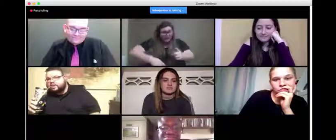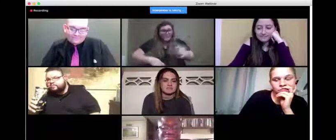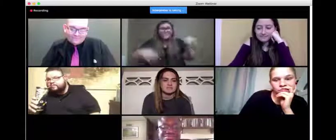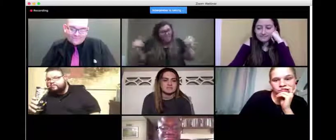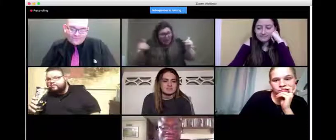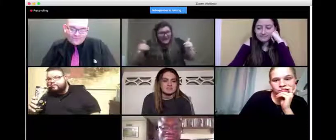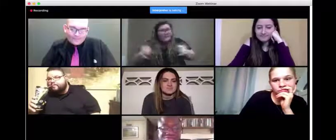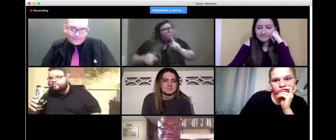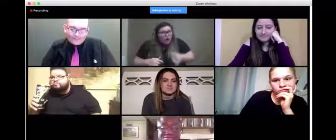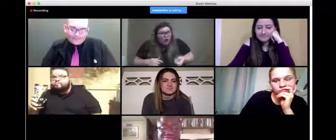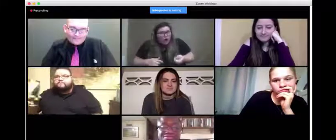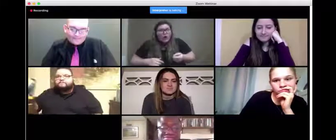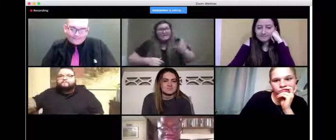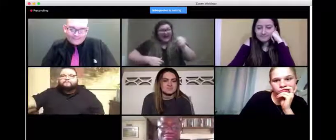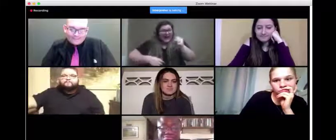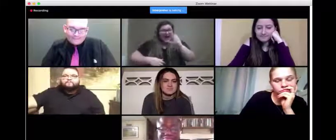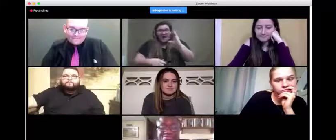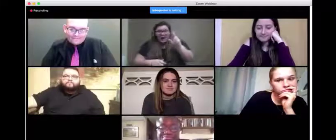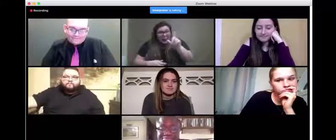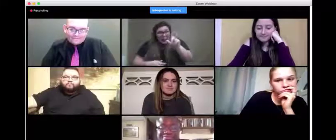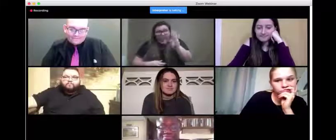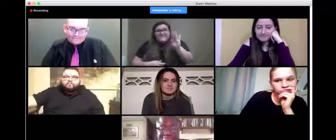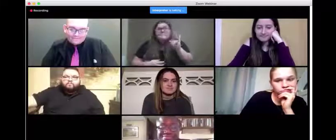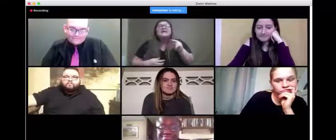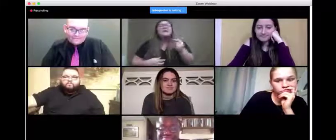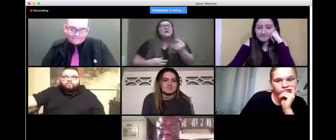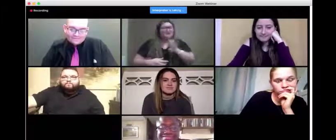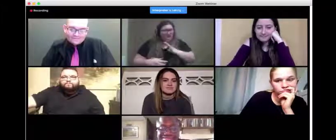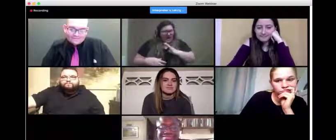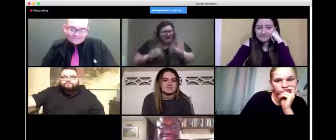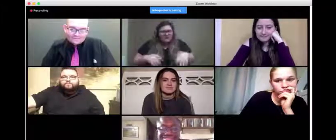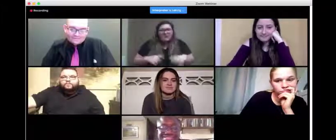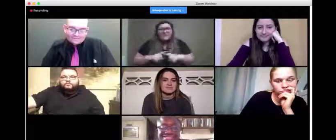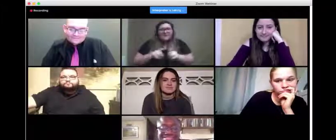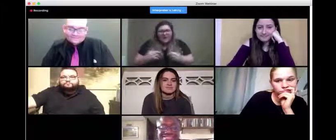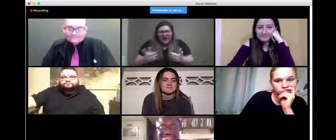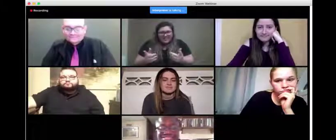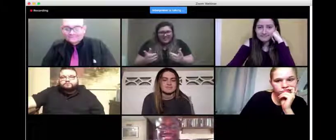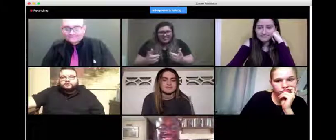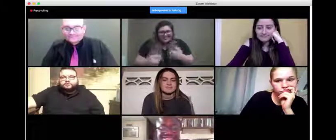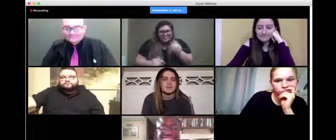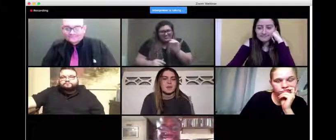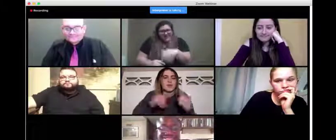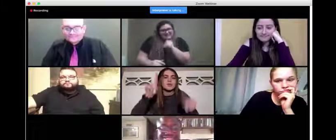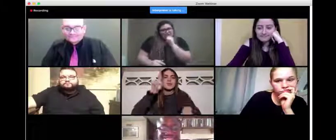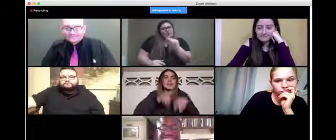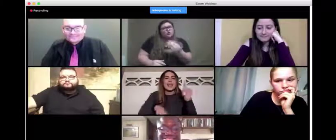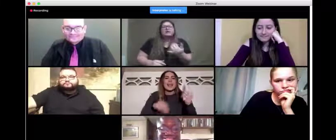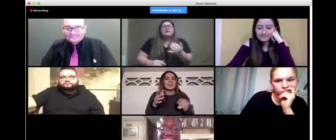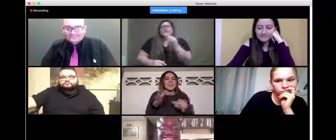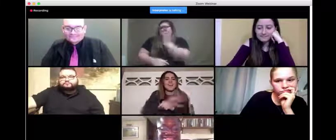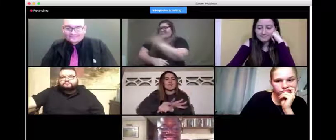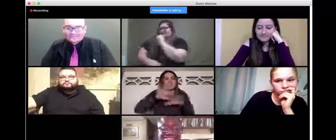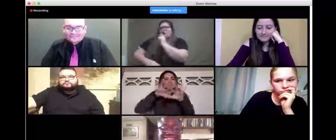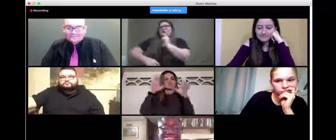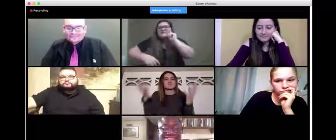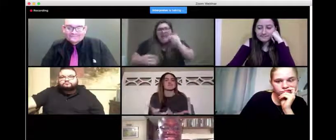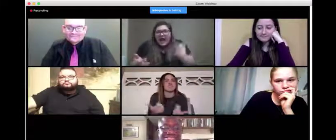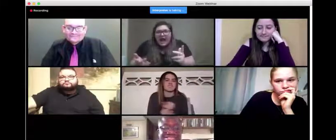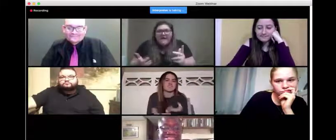But that's not really it, just like Jersey Shores is not New Jersey, so that's not deaf. So I'd